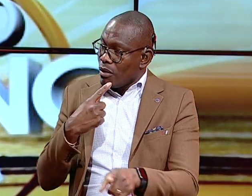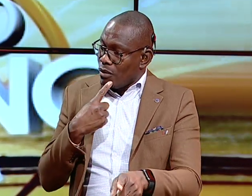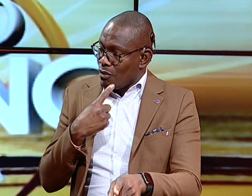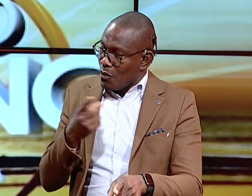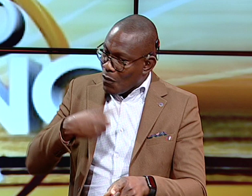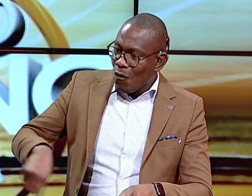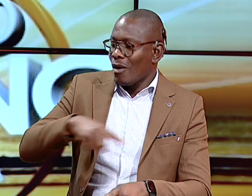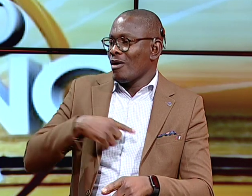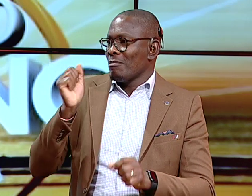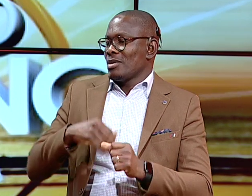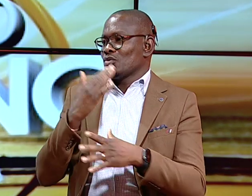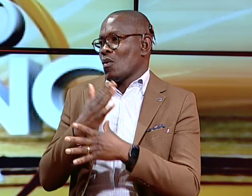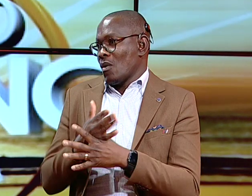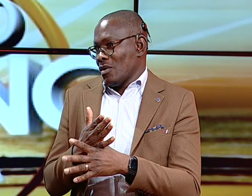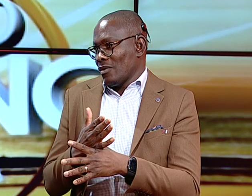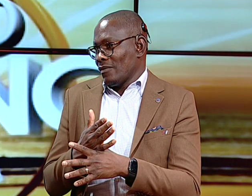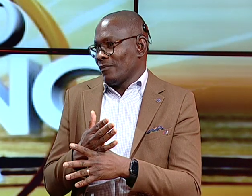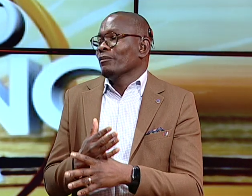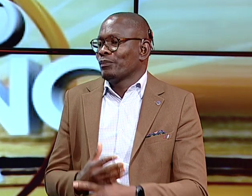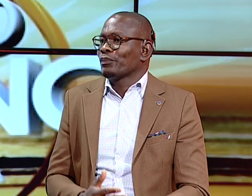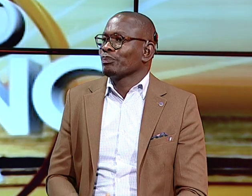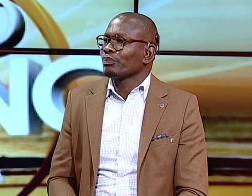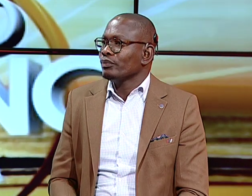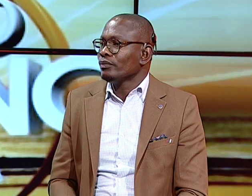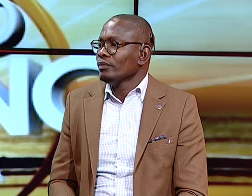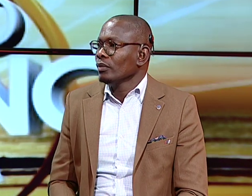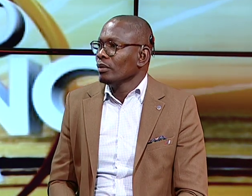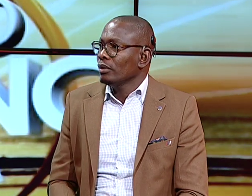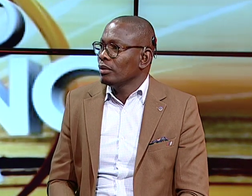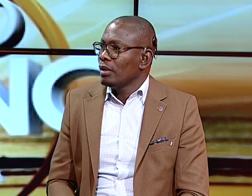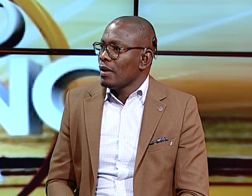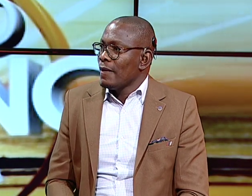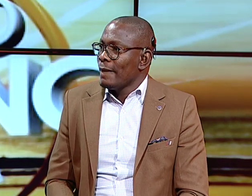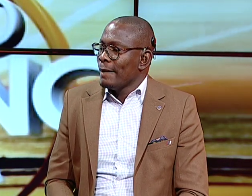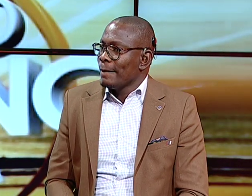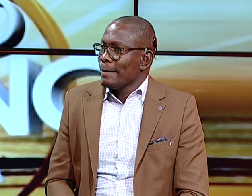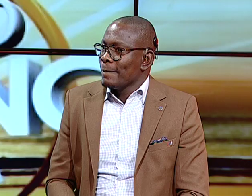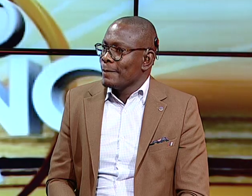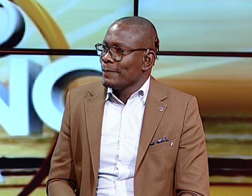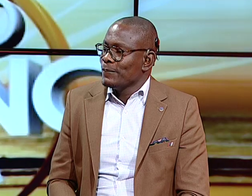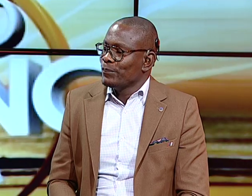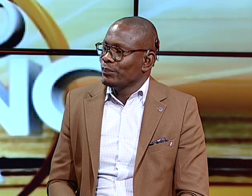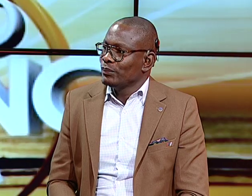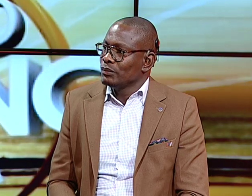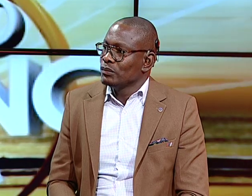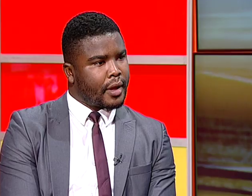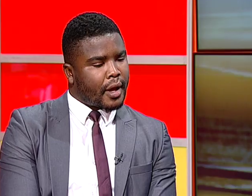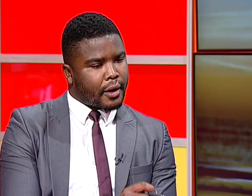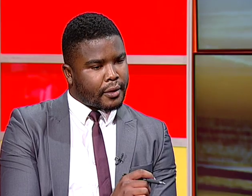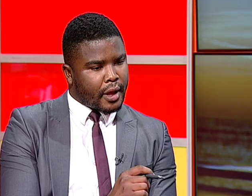to communicate. Yeah. So we all need to work together yeah. and to make that a realization. Absolutely. And